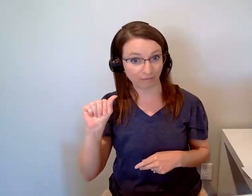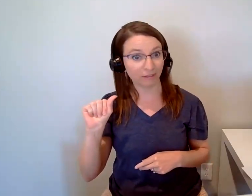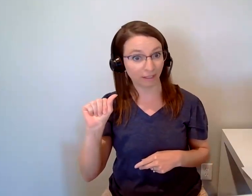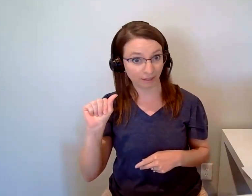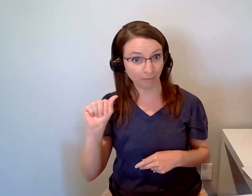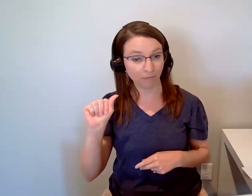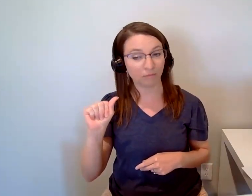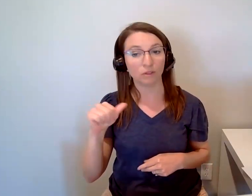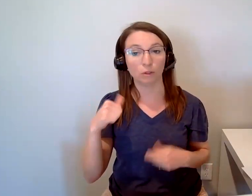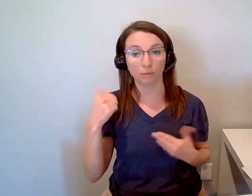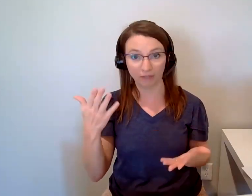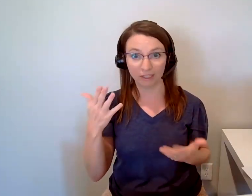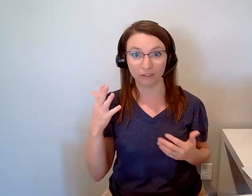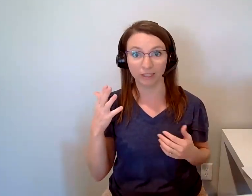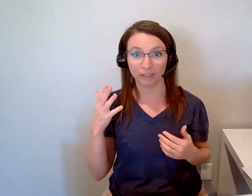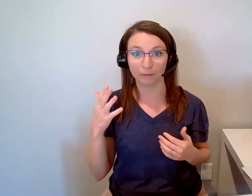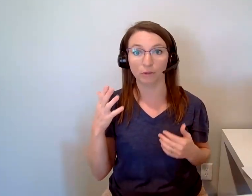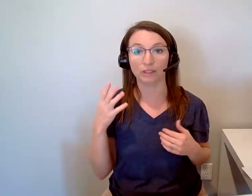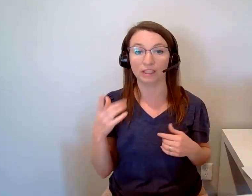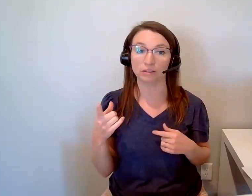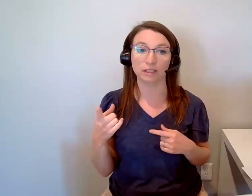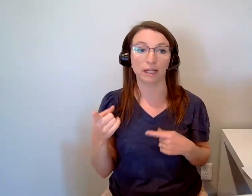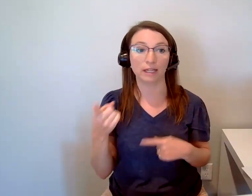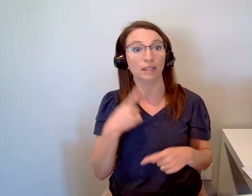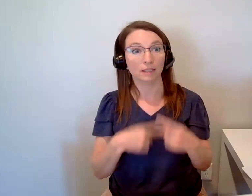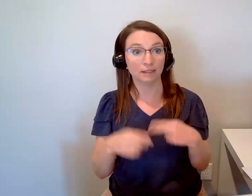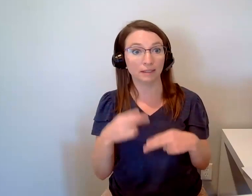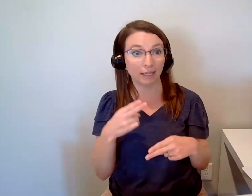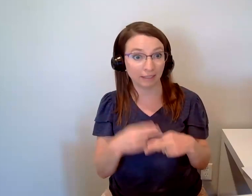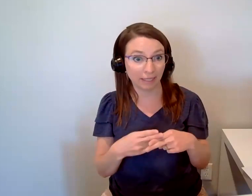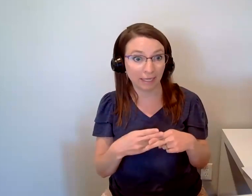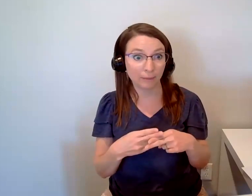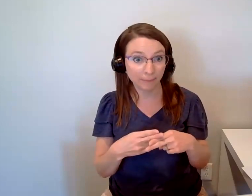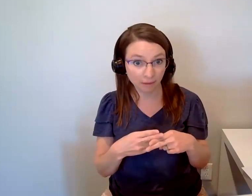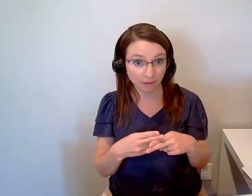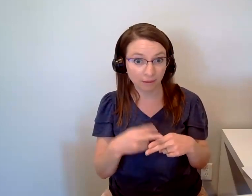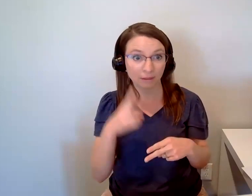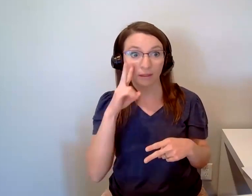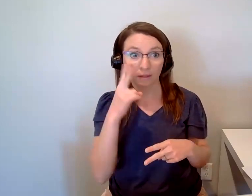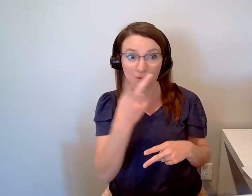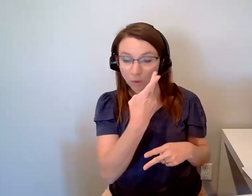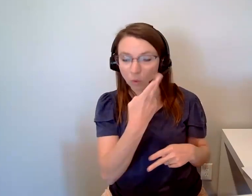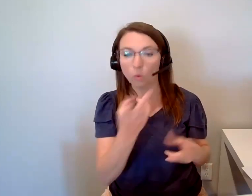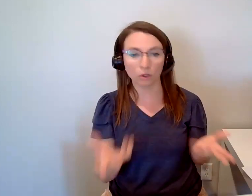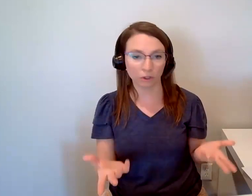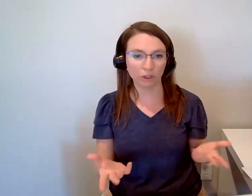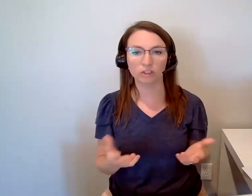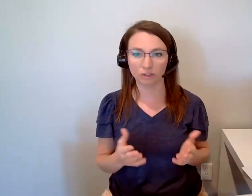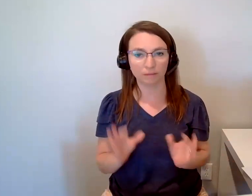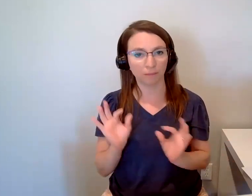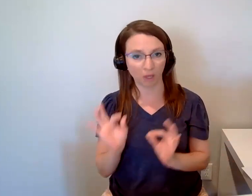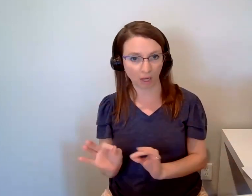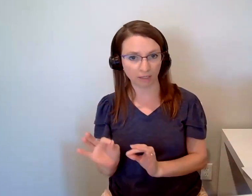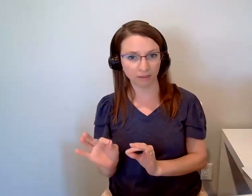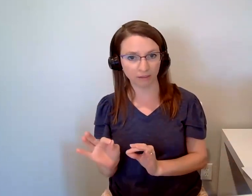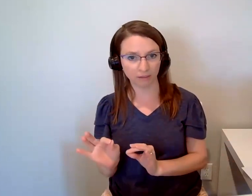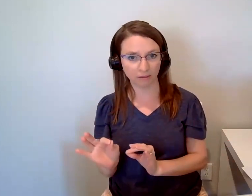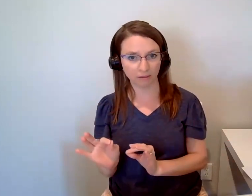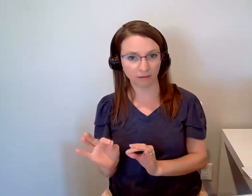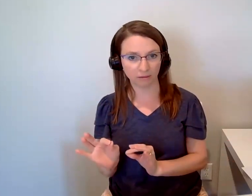sign name, you provide your sign name. You can either sign name, or you can just pause